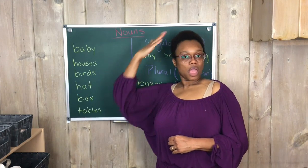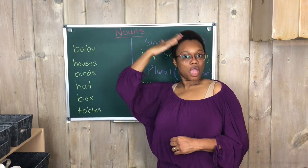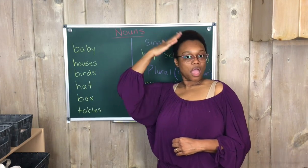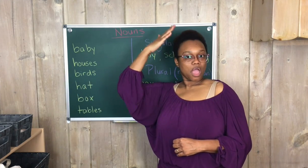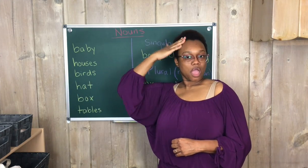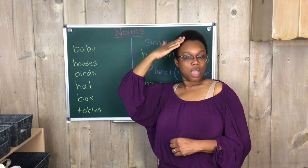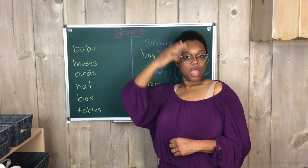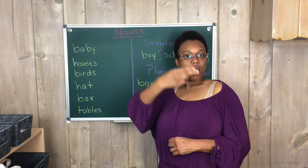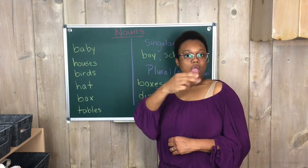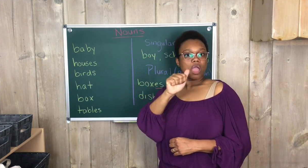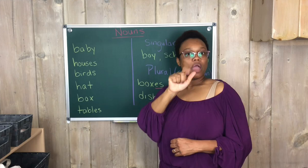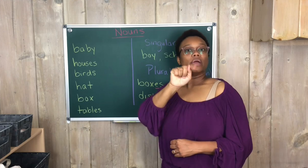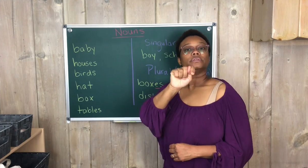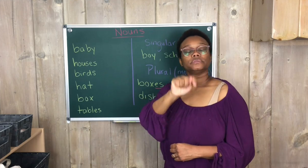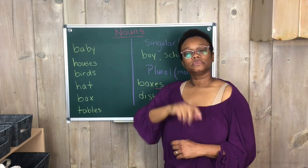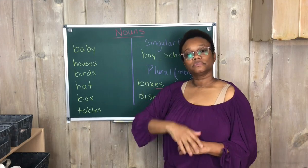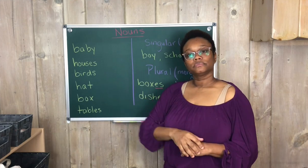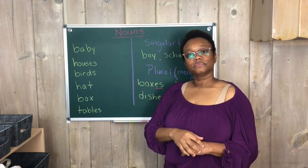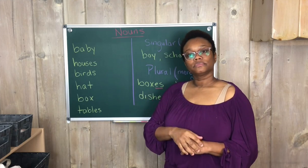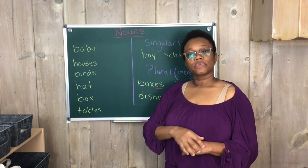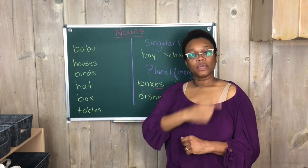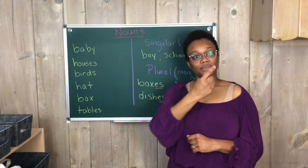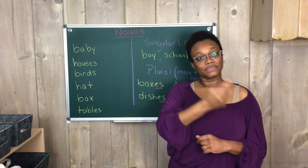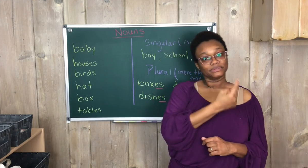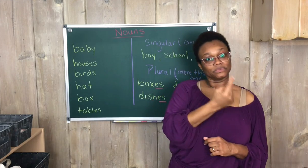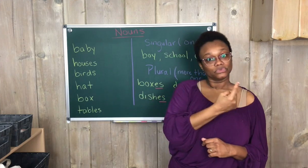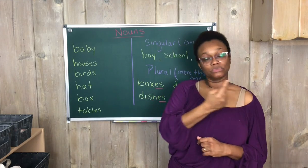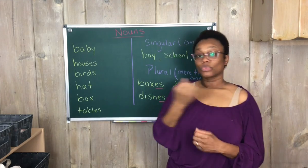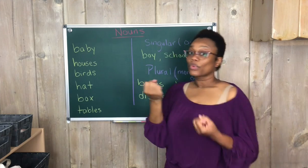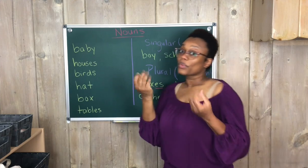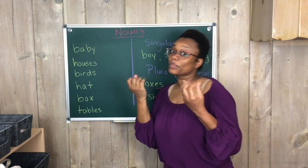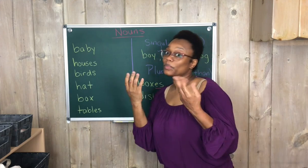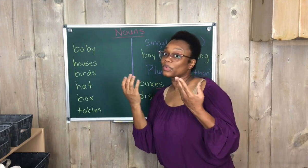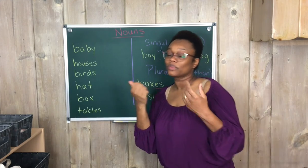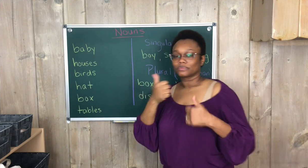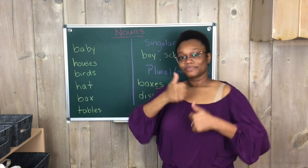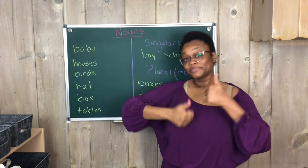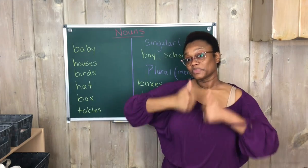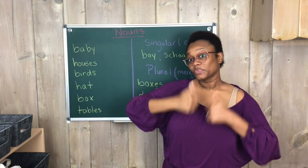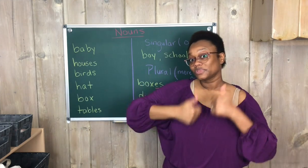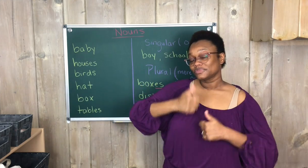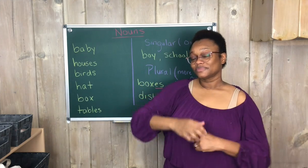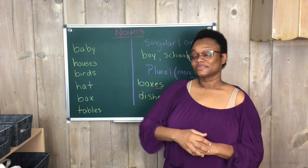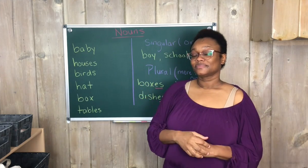Next is hat, H-A-T. Is that singular or plural? Which one?